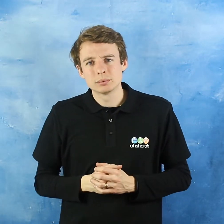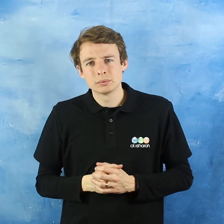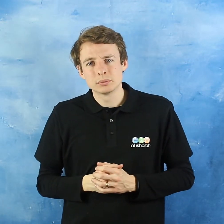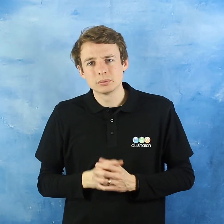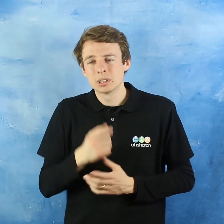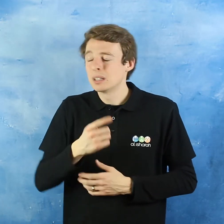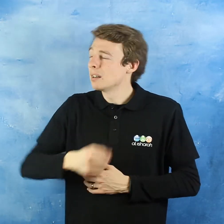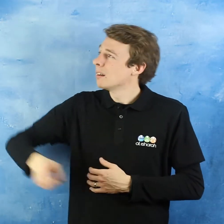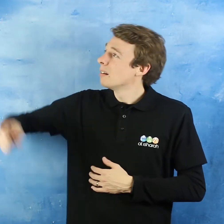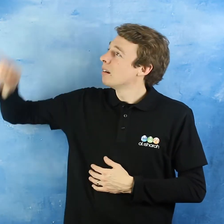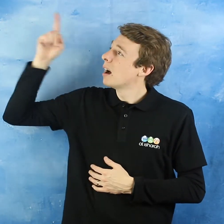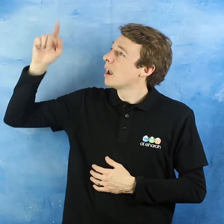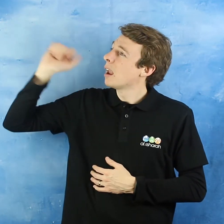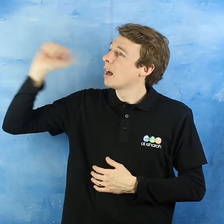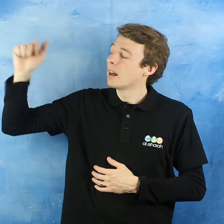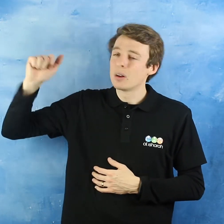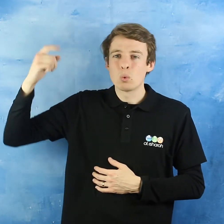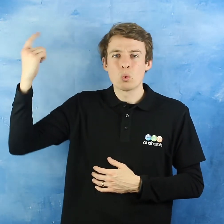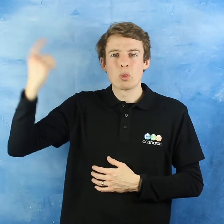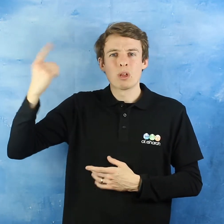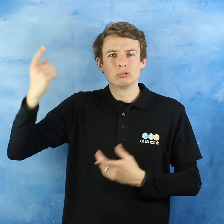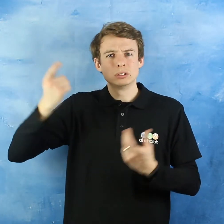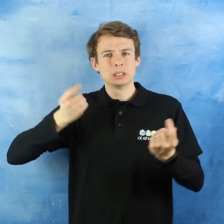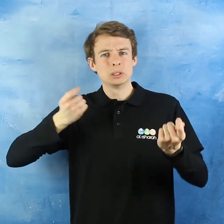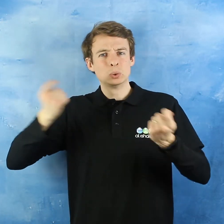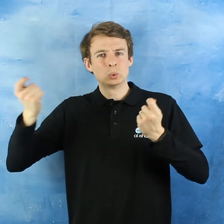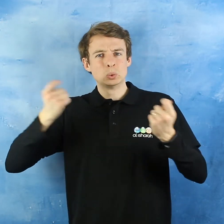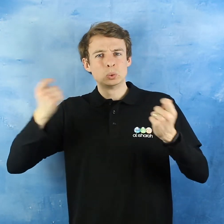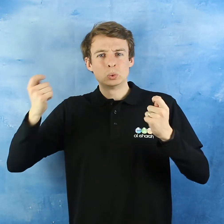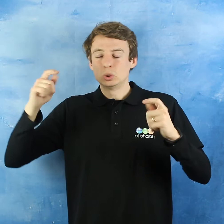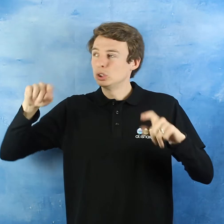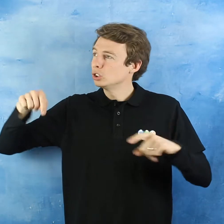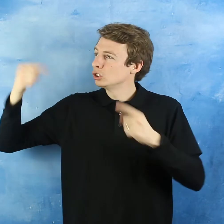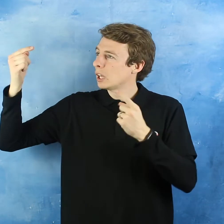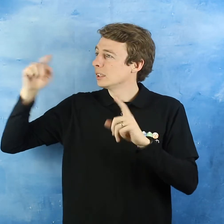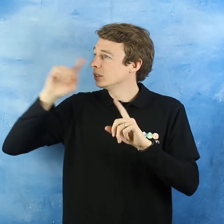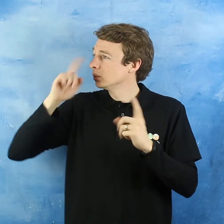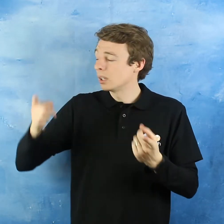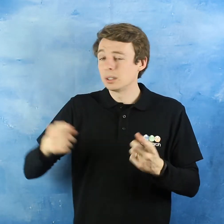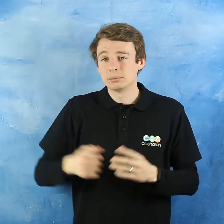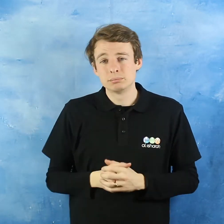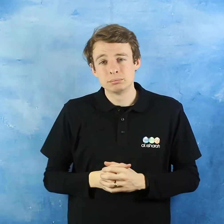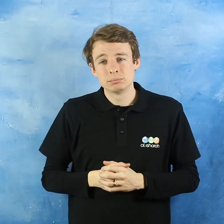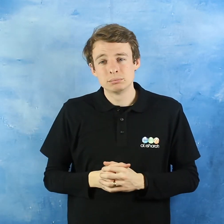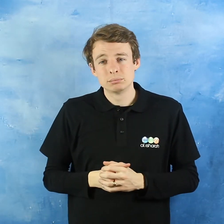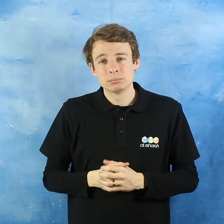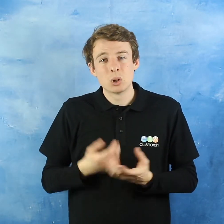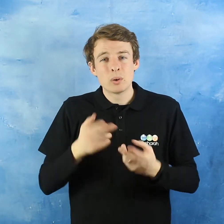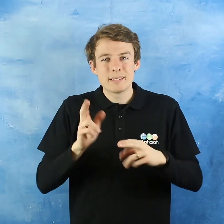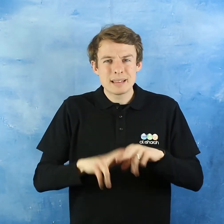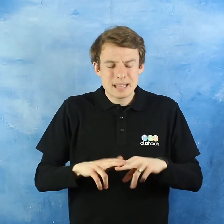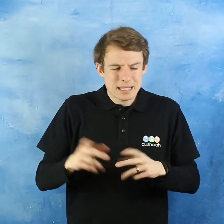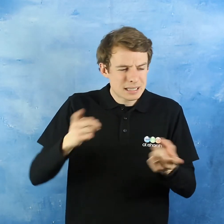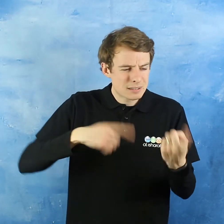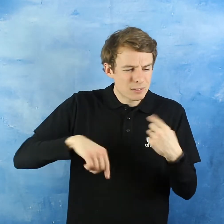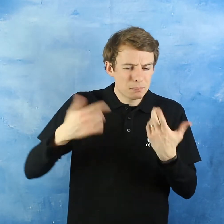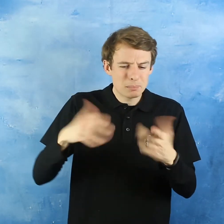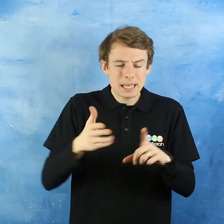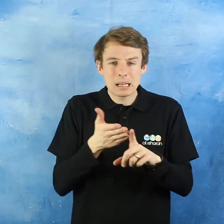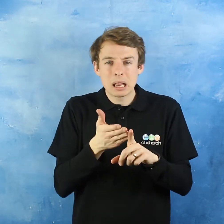us. We need to come back to Allah subhanahu wa ta'ala. So my dear brothers and sisters, let us.